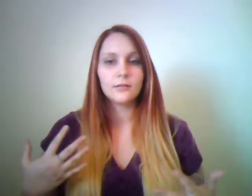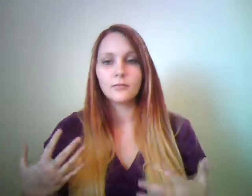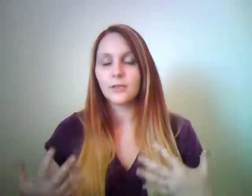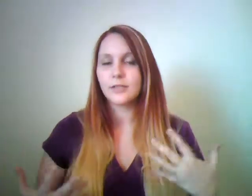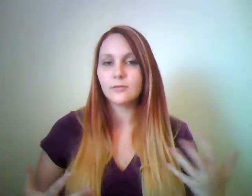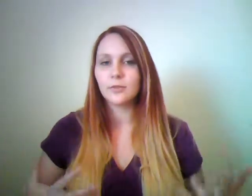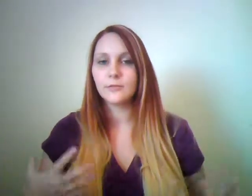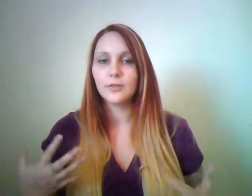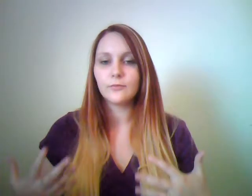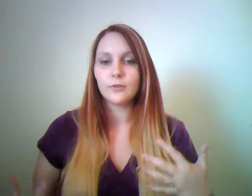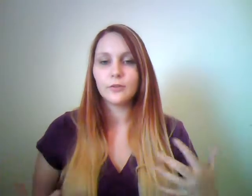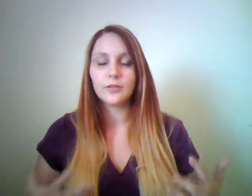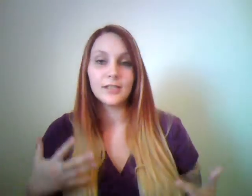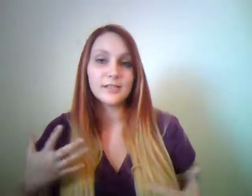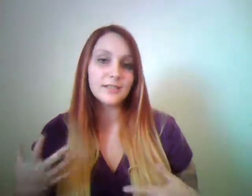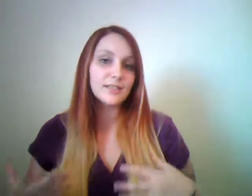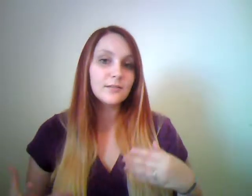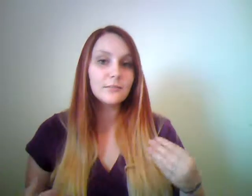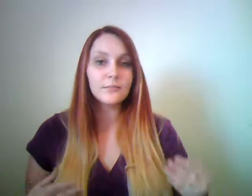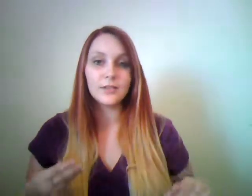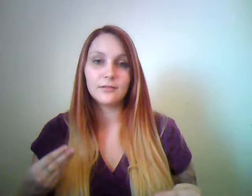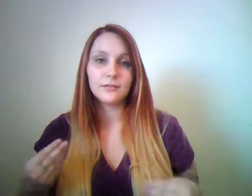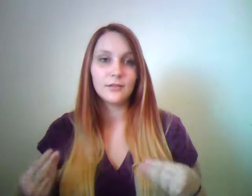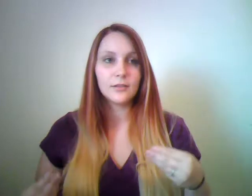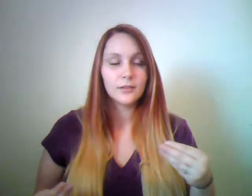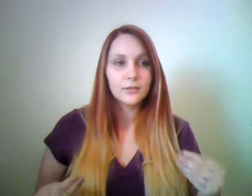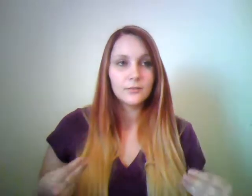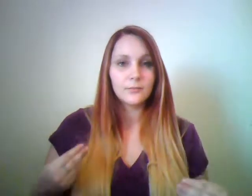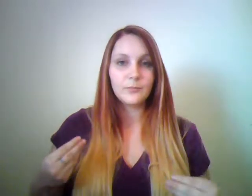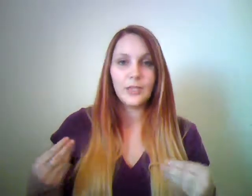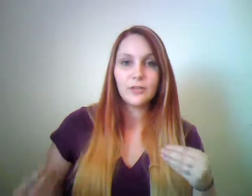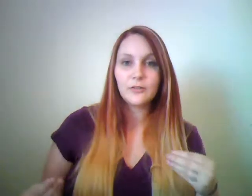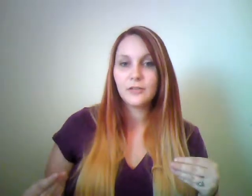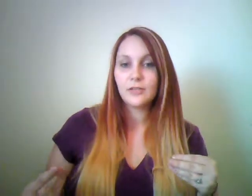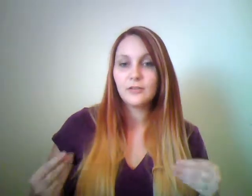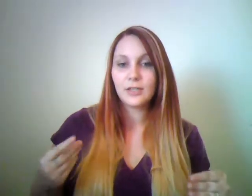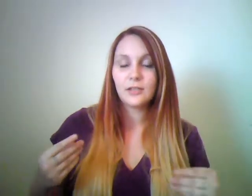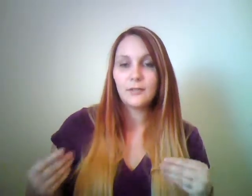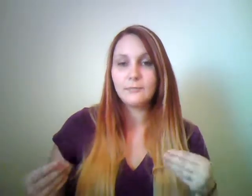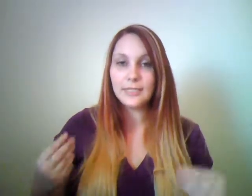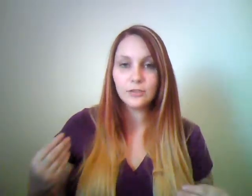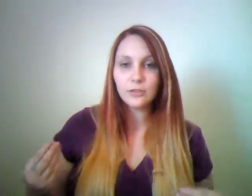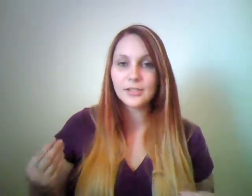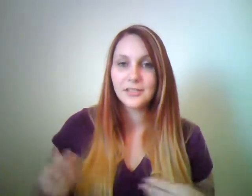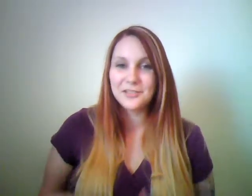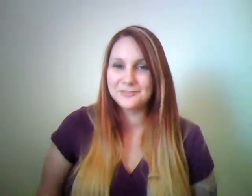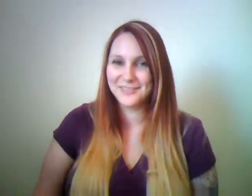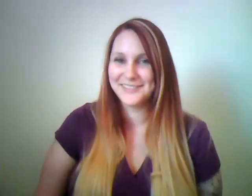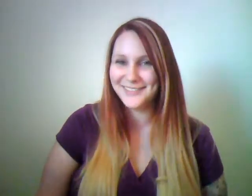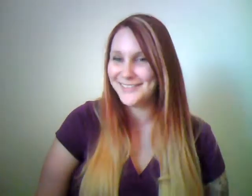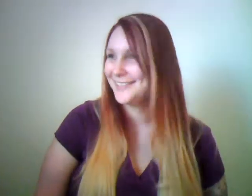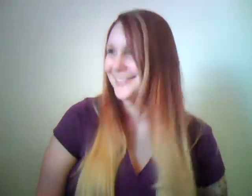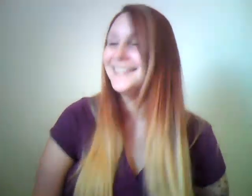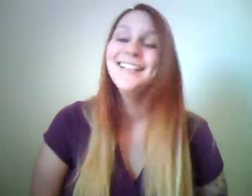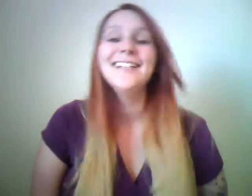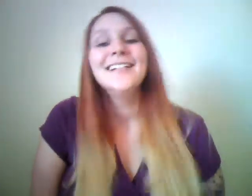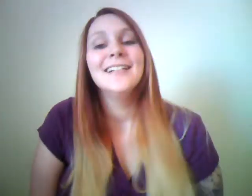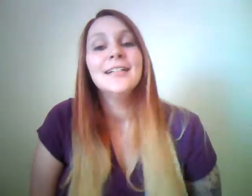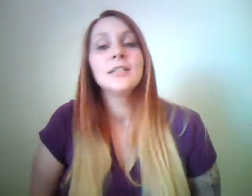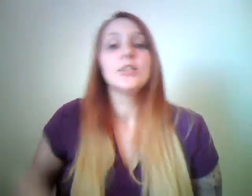what is the word I'm looking for? Criticism, but better than, like, not mean criticism. you know